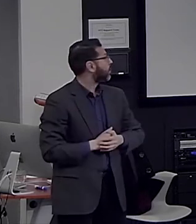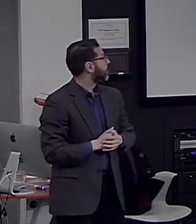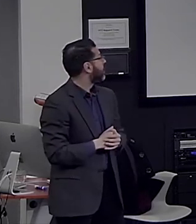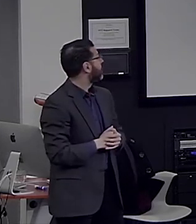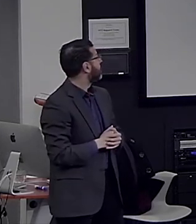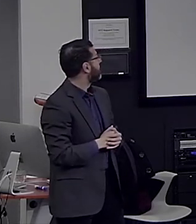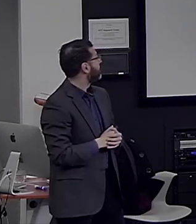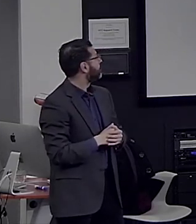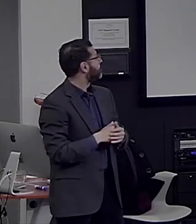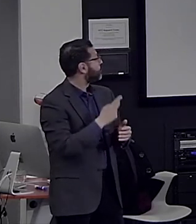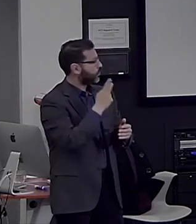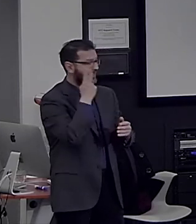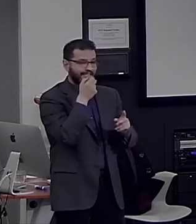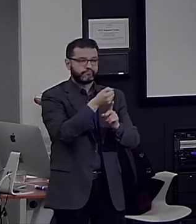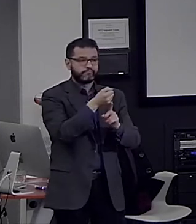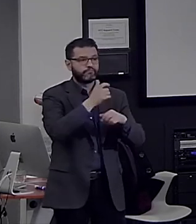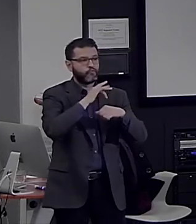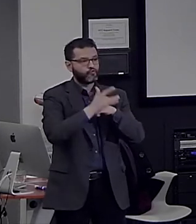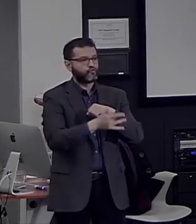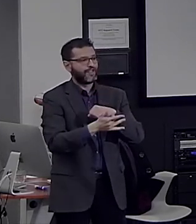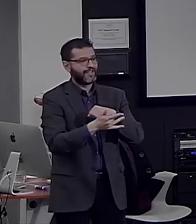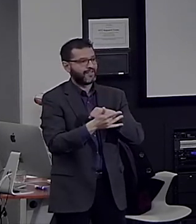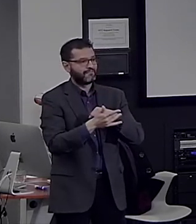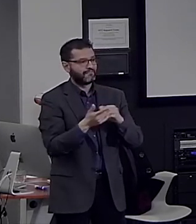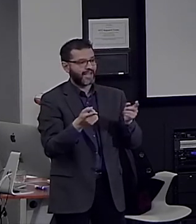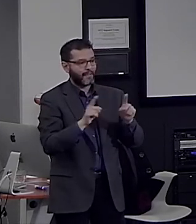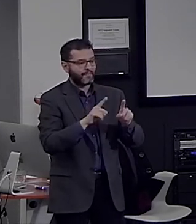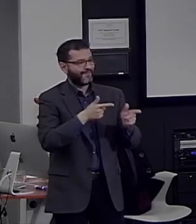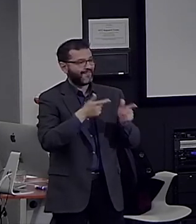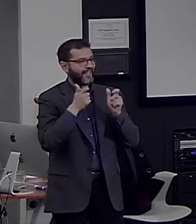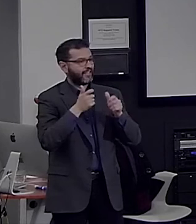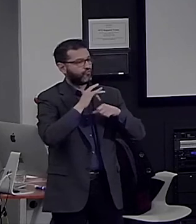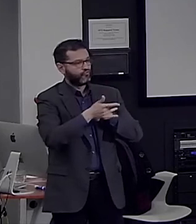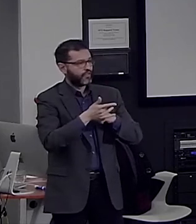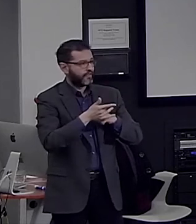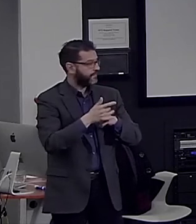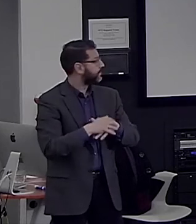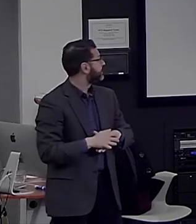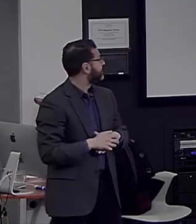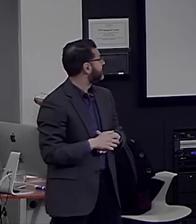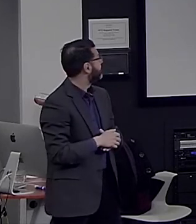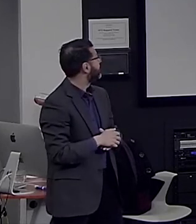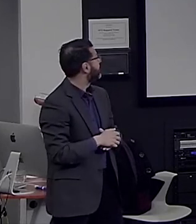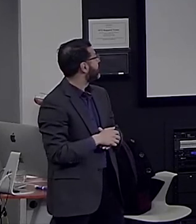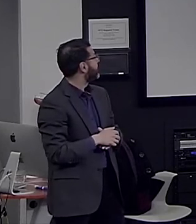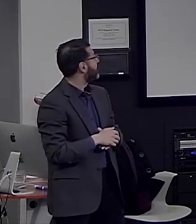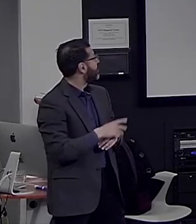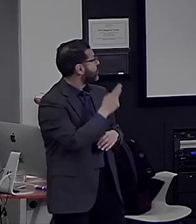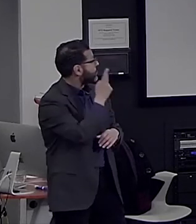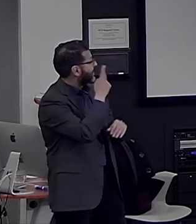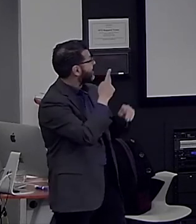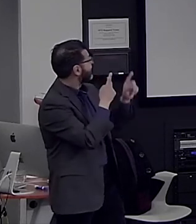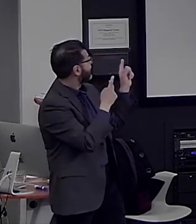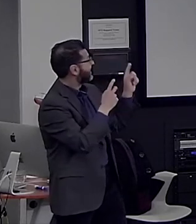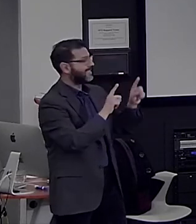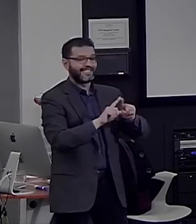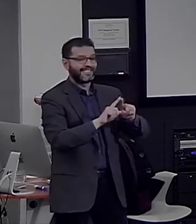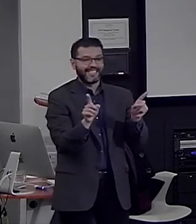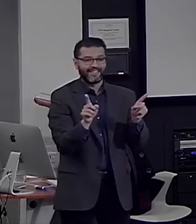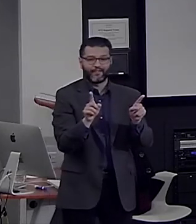very early on you see it comes on right away and that it's different both in left